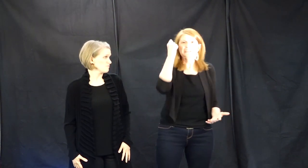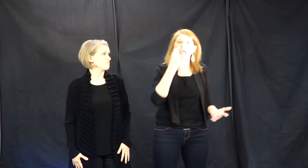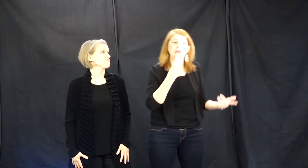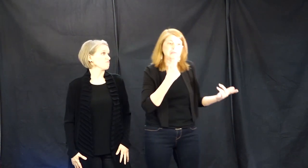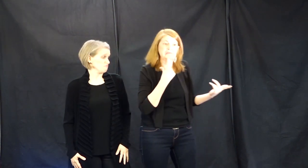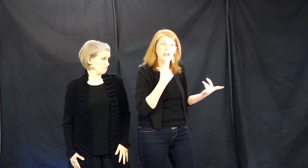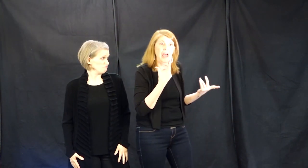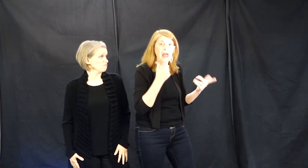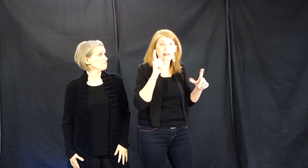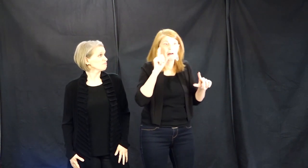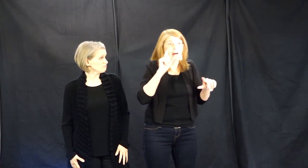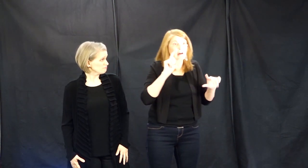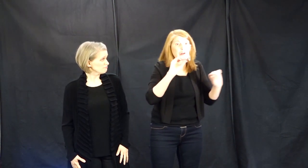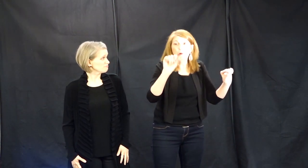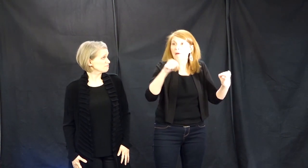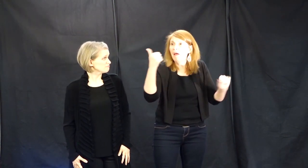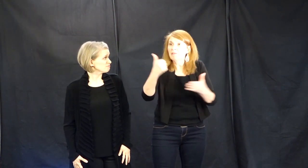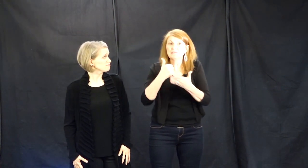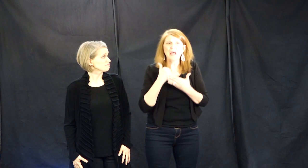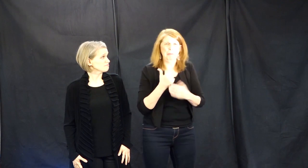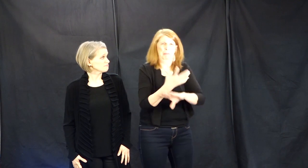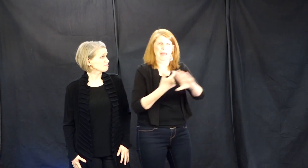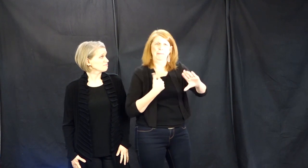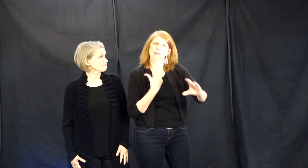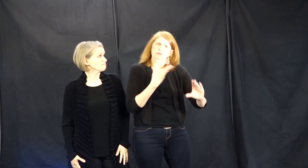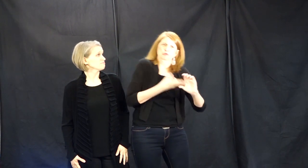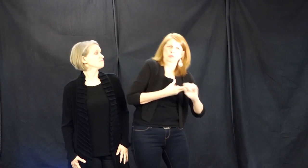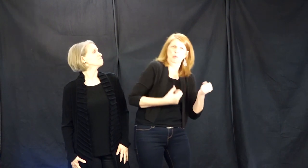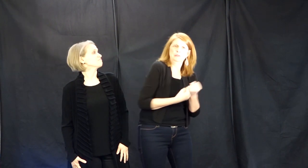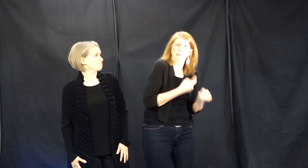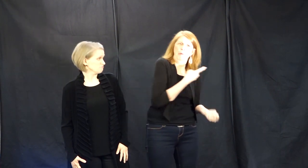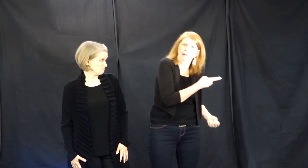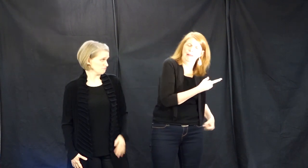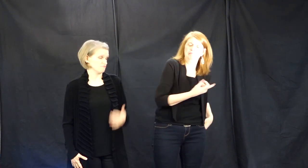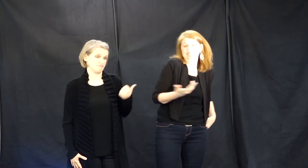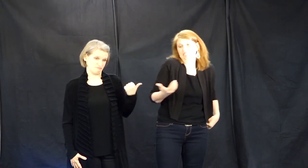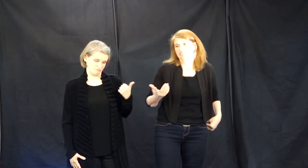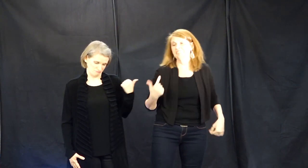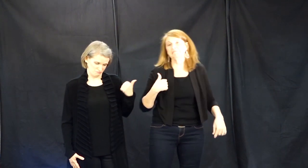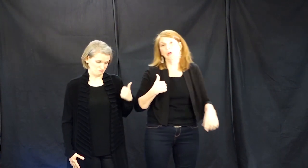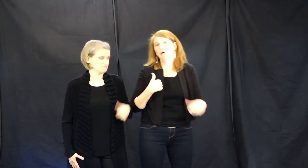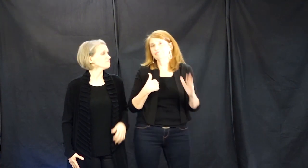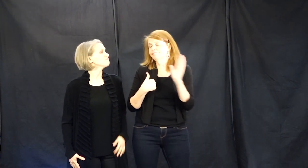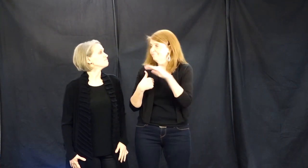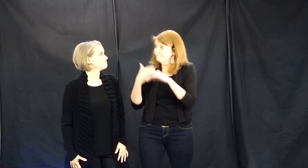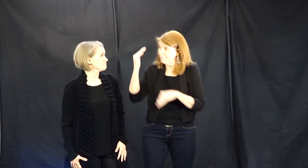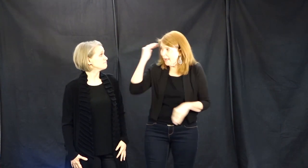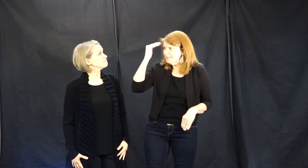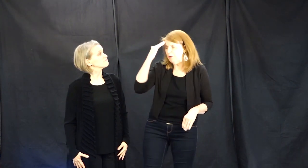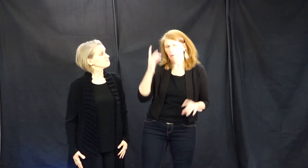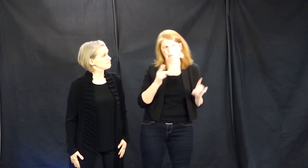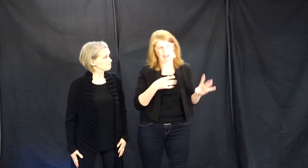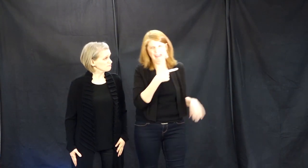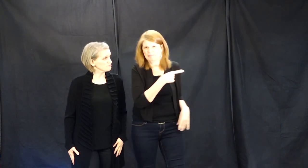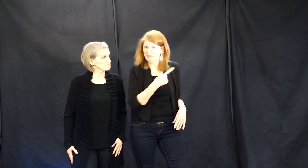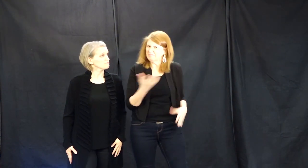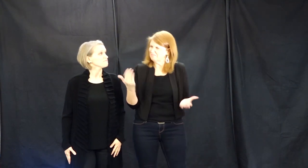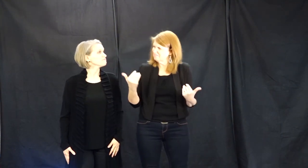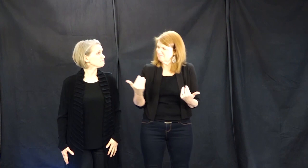to turn, and basically begged me to join the fray. Thomas claims I approached Madison and said, I know you hate him, but let's hear what he has